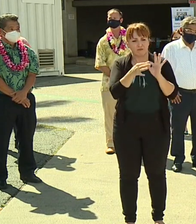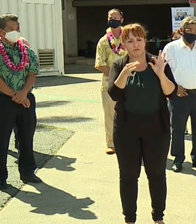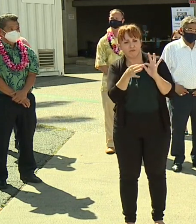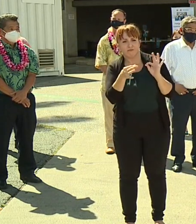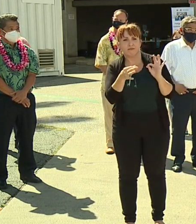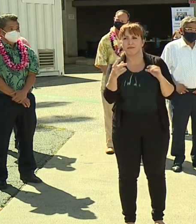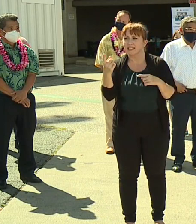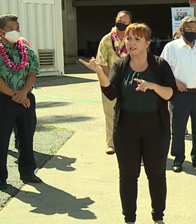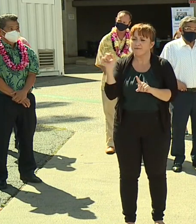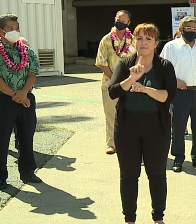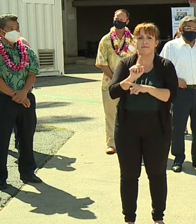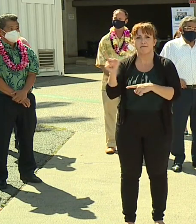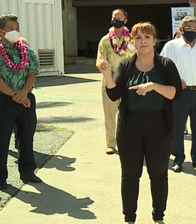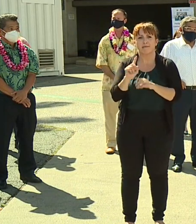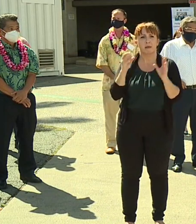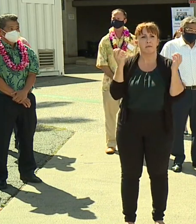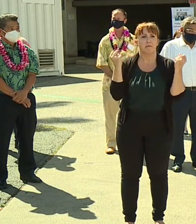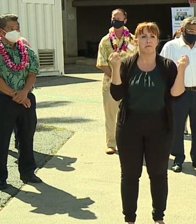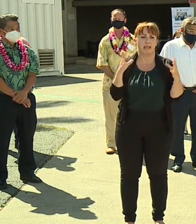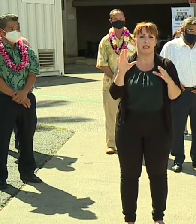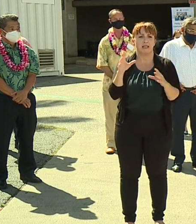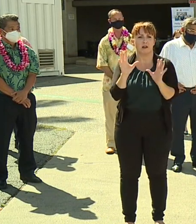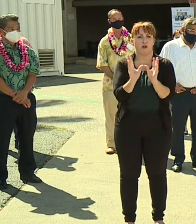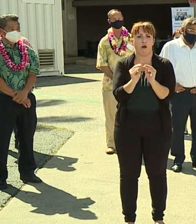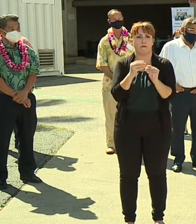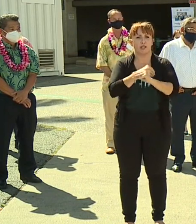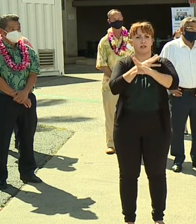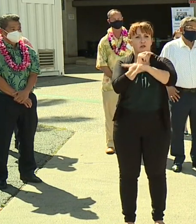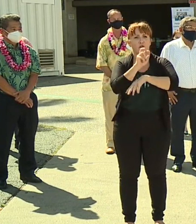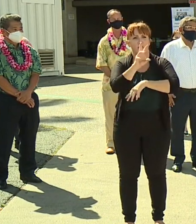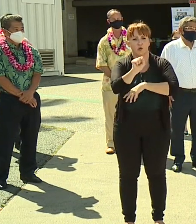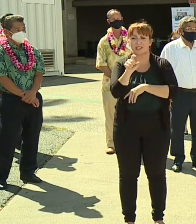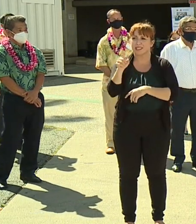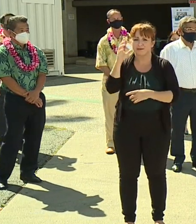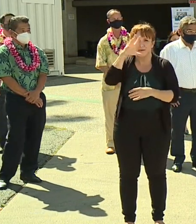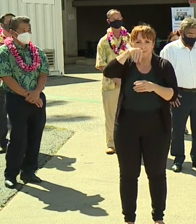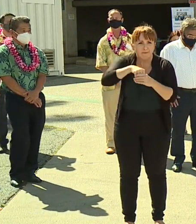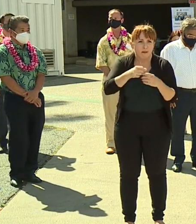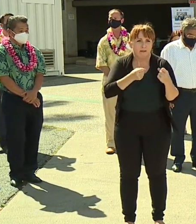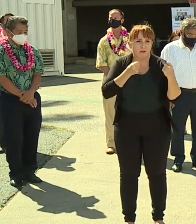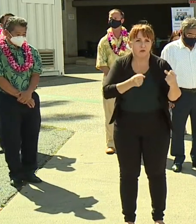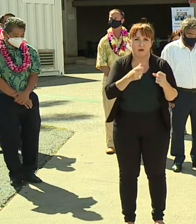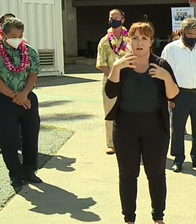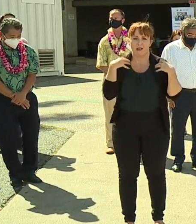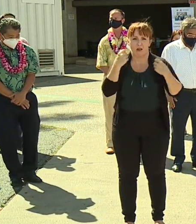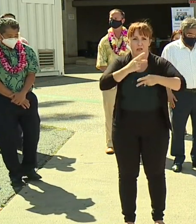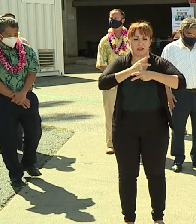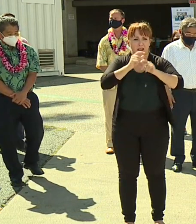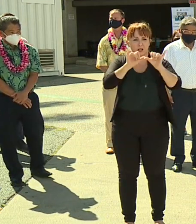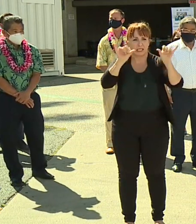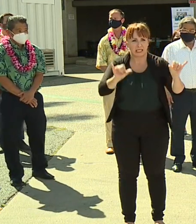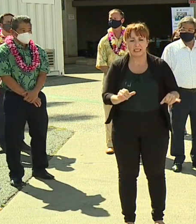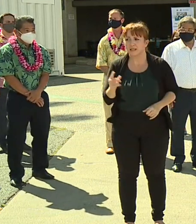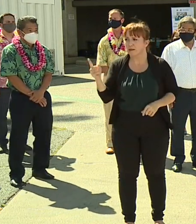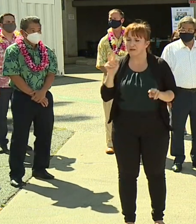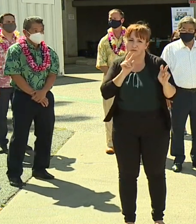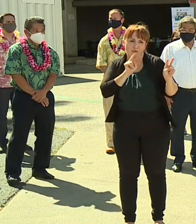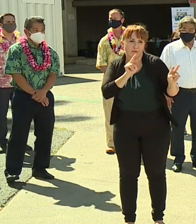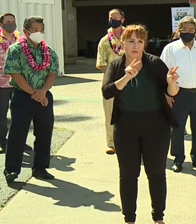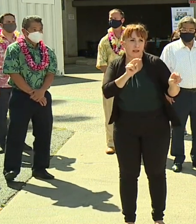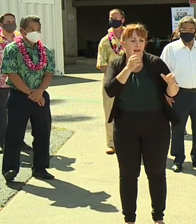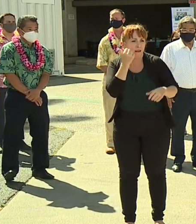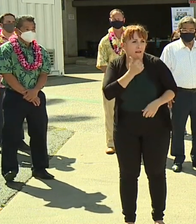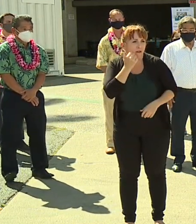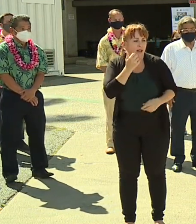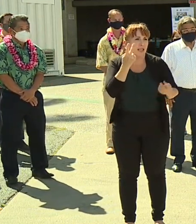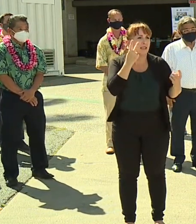many of the press conferences with the governor. He has his finger on the pulse of our healthcare system. He's been watching every single day what's